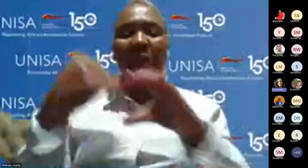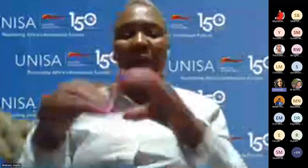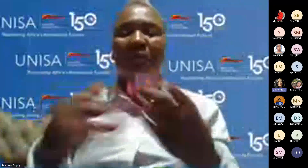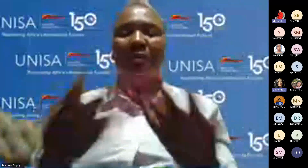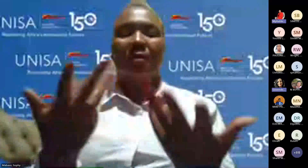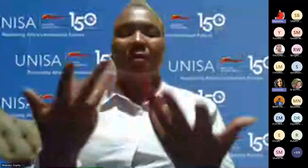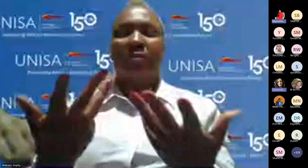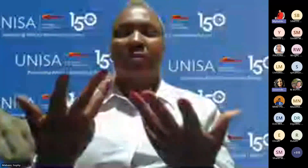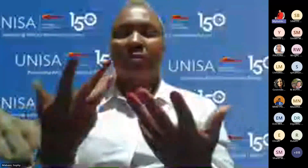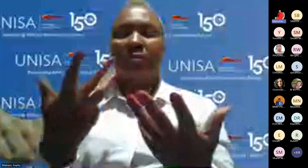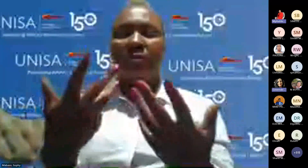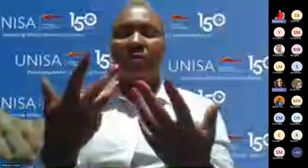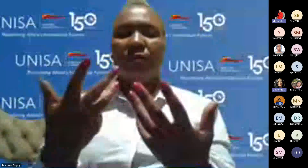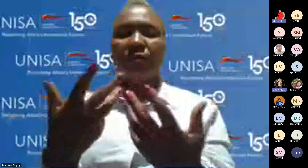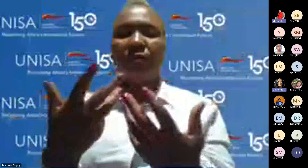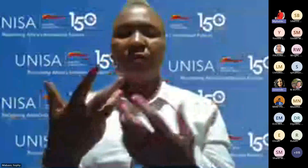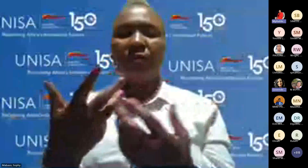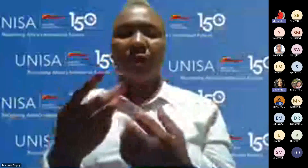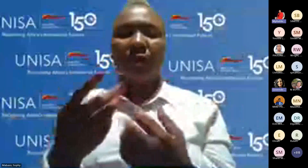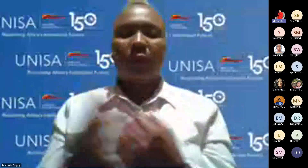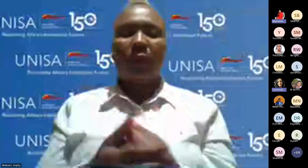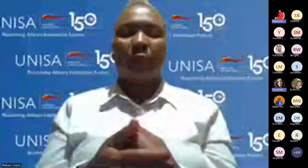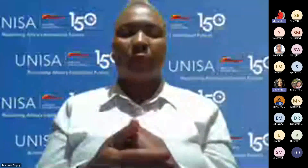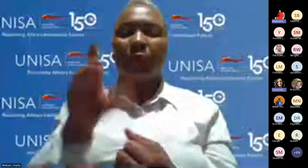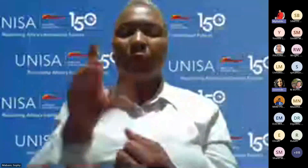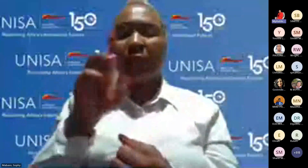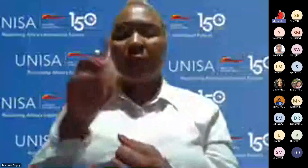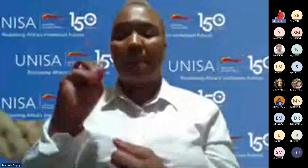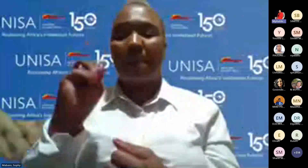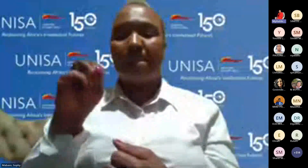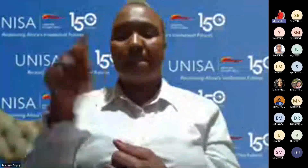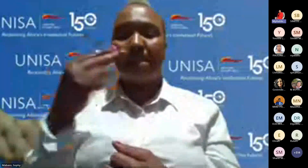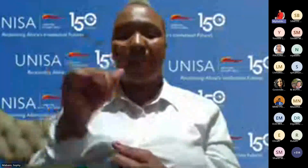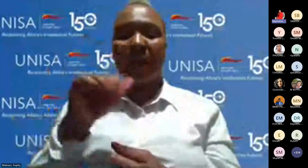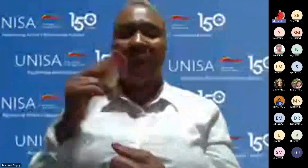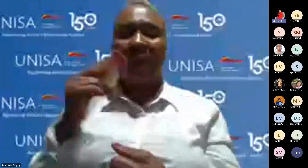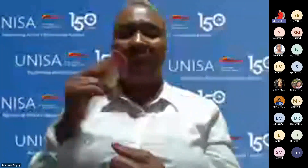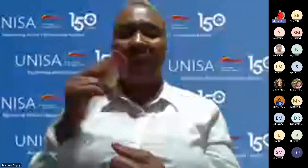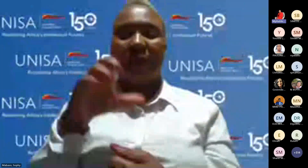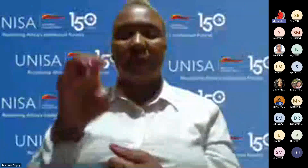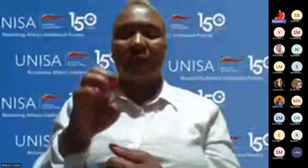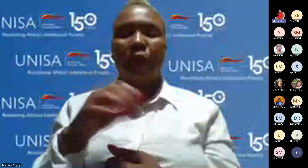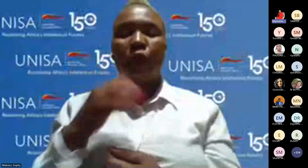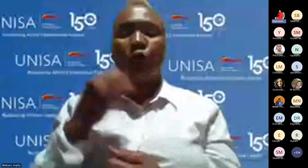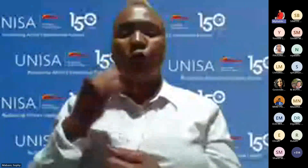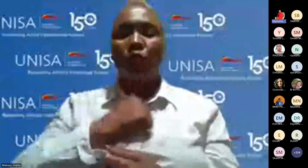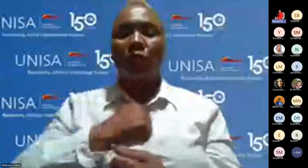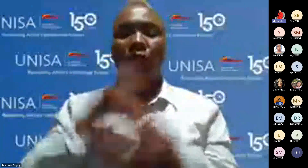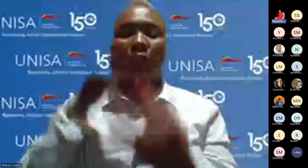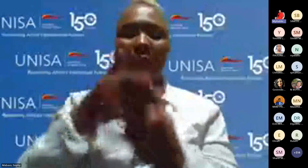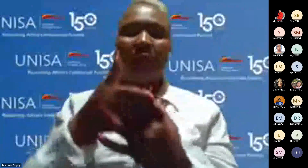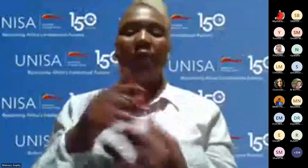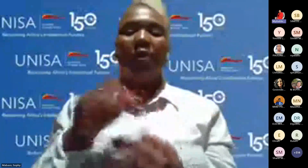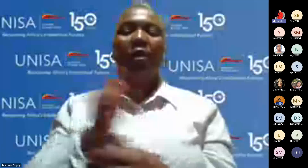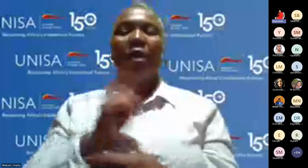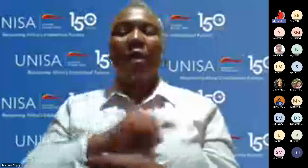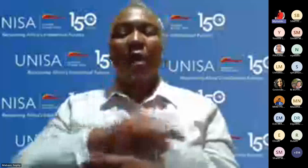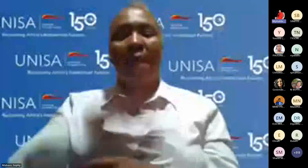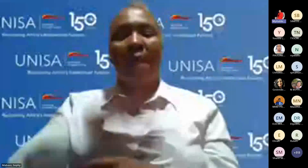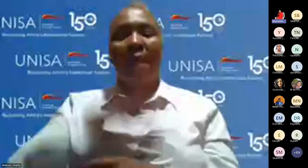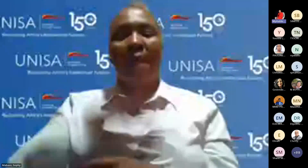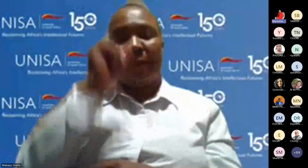right? And this is Dr. the advice. Yeah, sorry to interject. I believe if